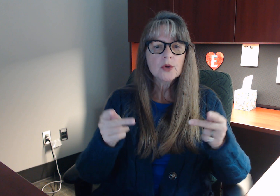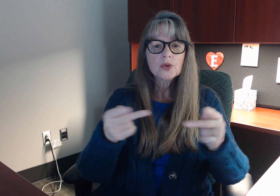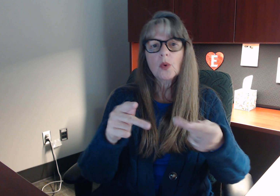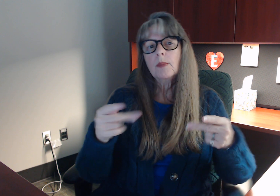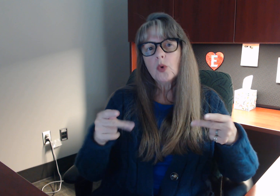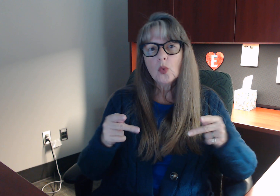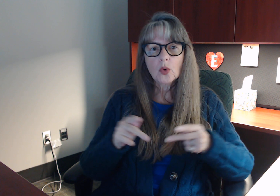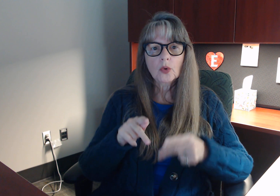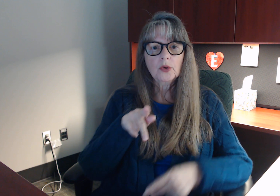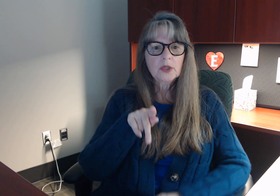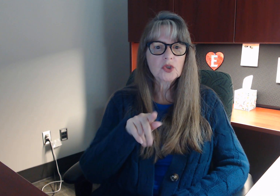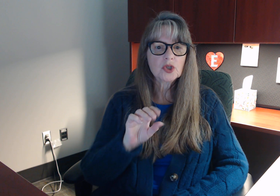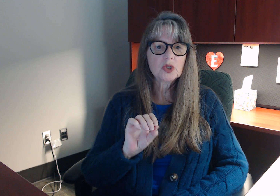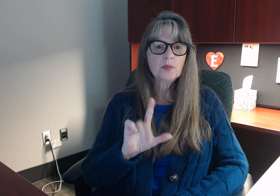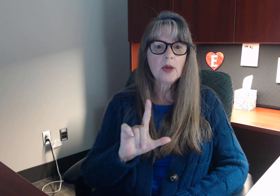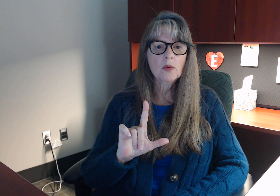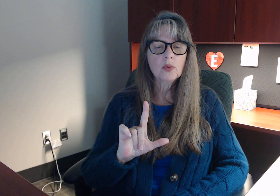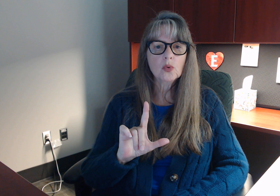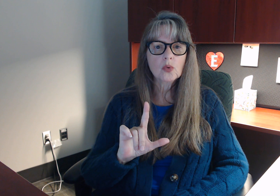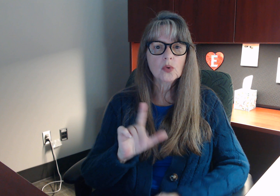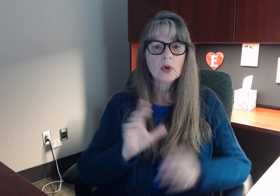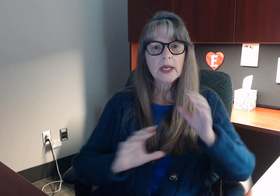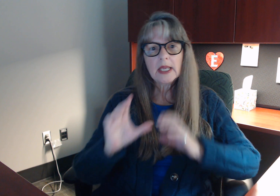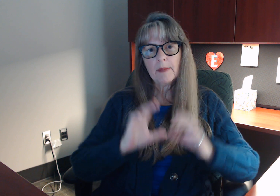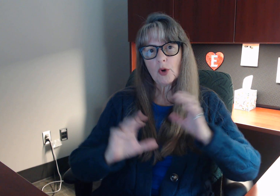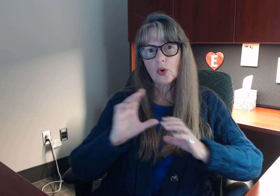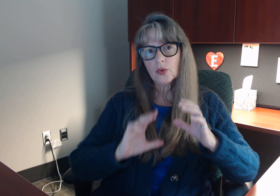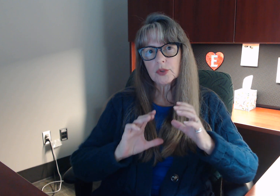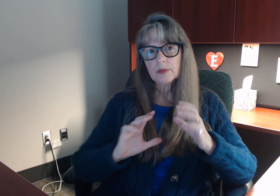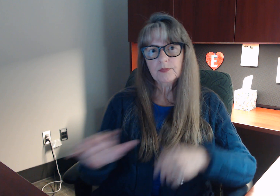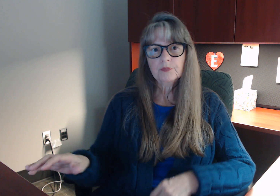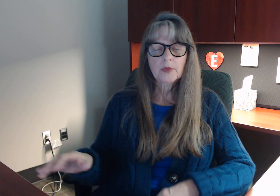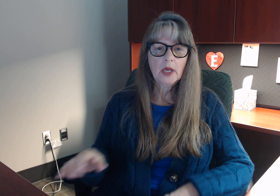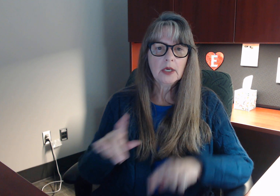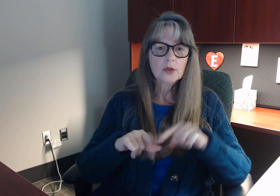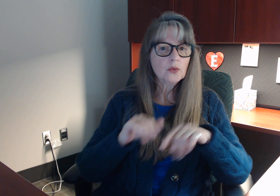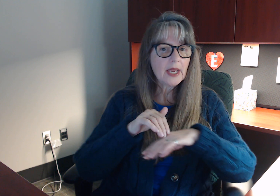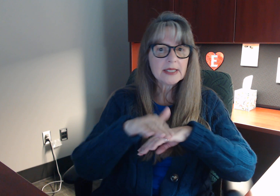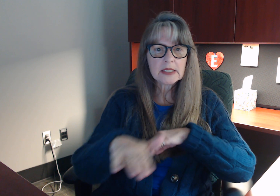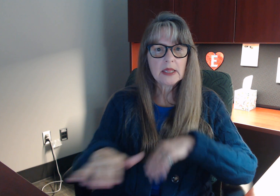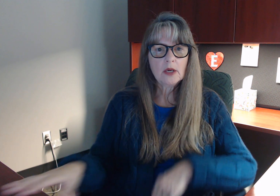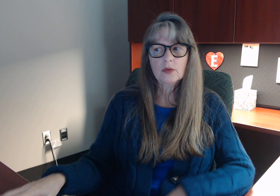So a pool, or you could just spell pool chemicals. You can't send those.